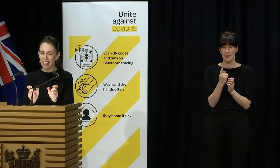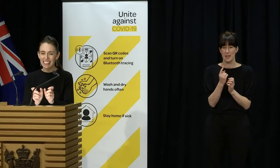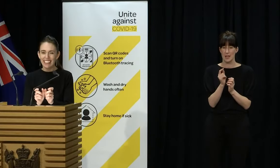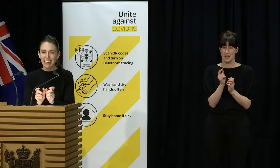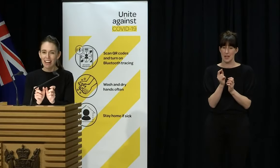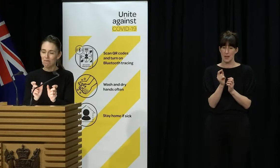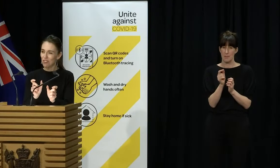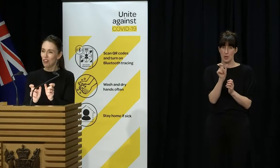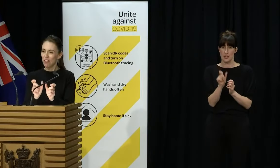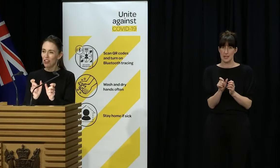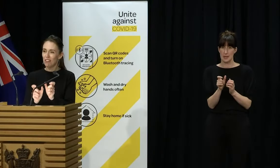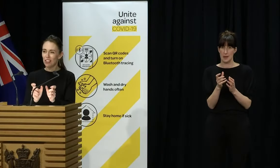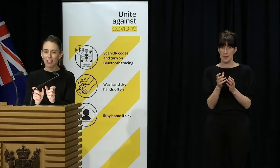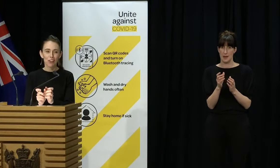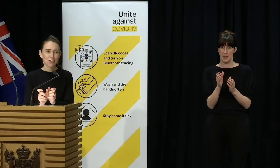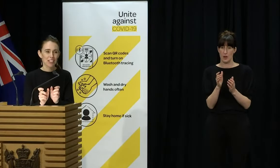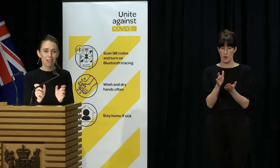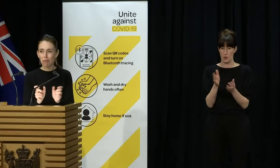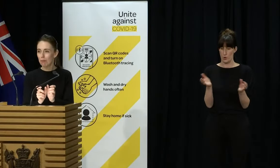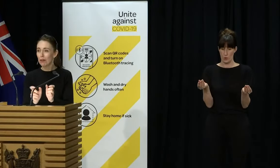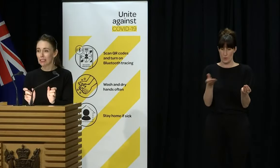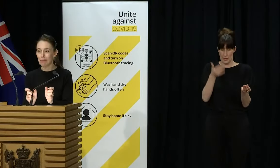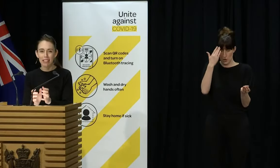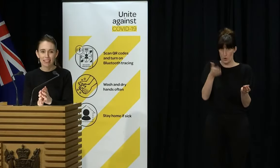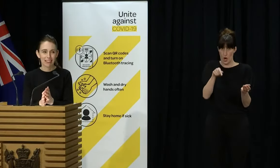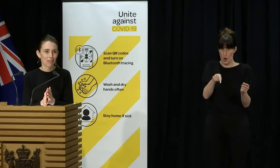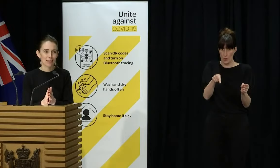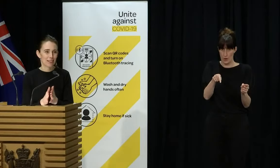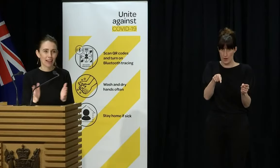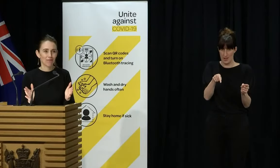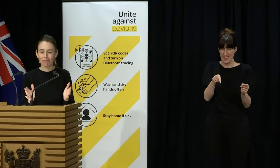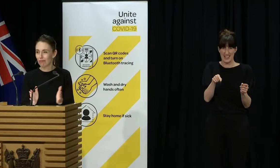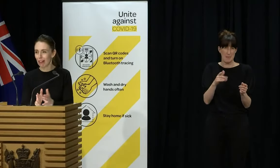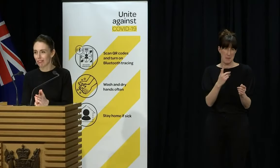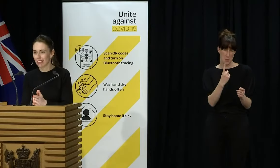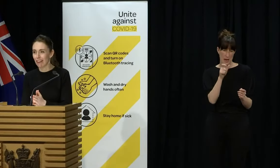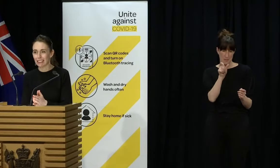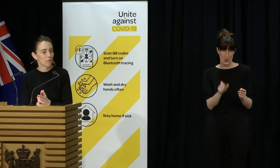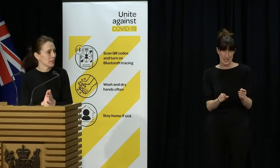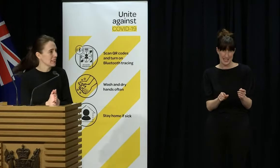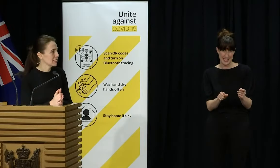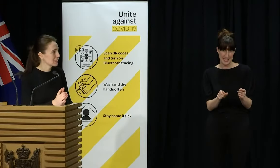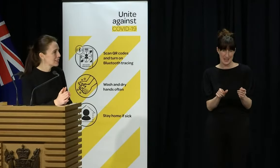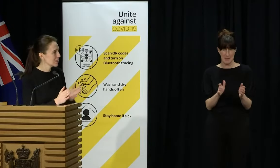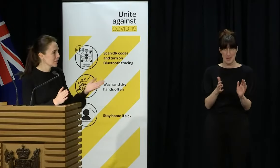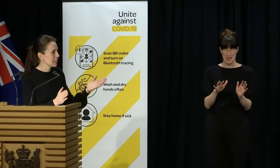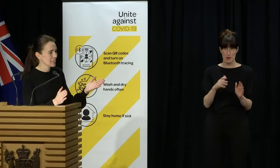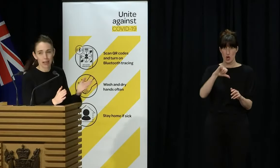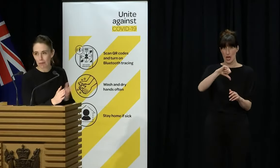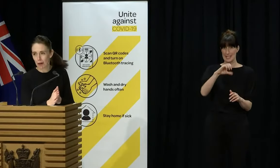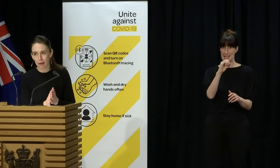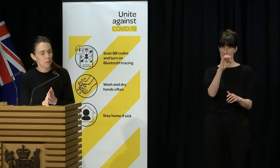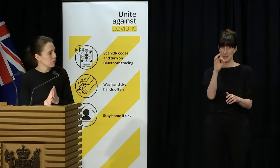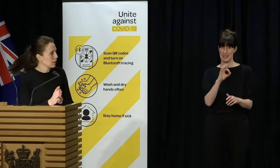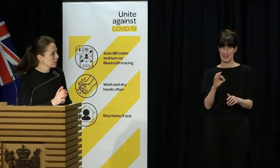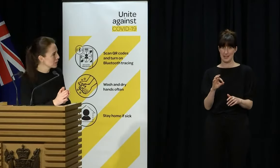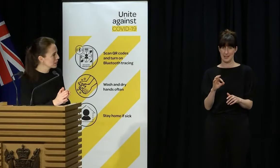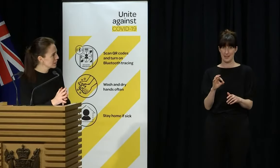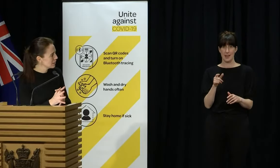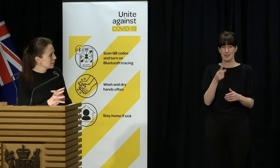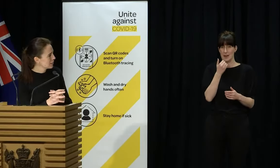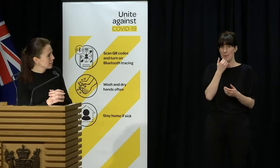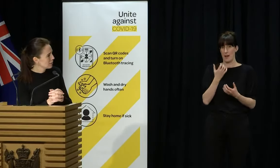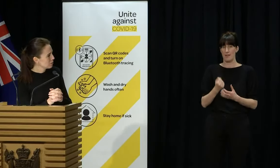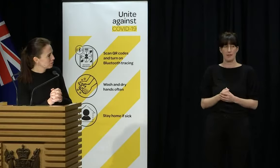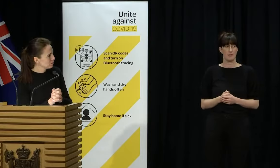snip away. So very, very close, and they've put it to me that they would say roughly 90%. So that's the number I've been provided